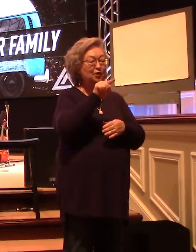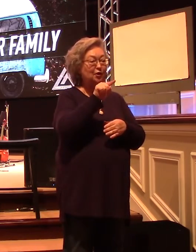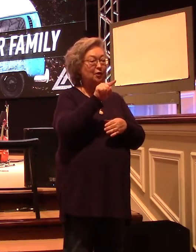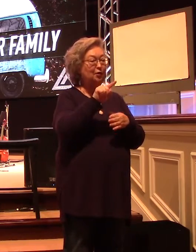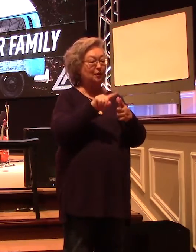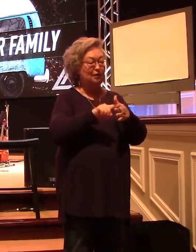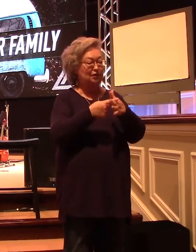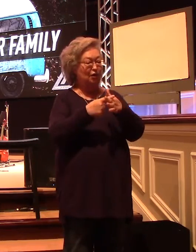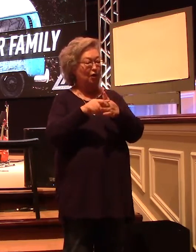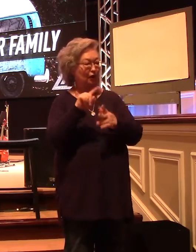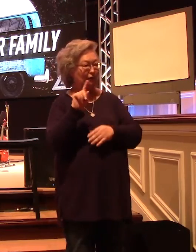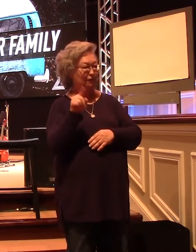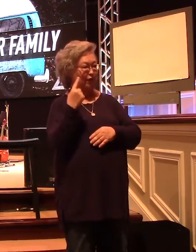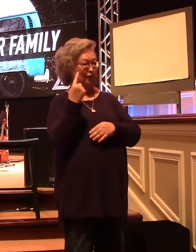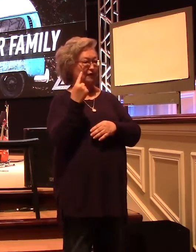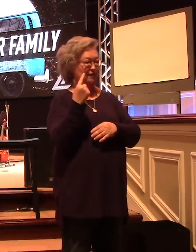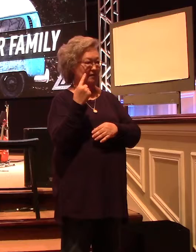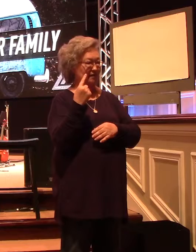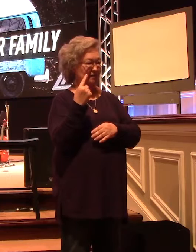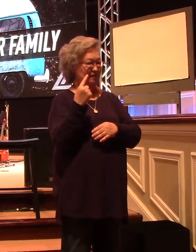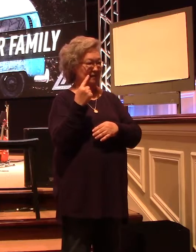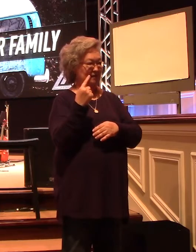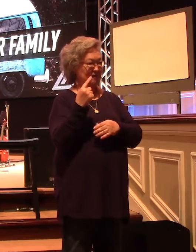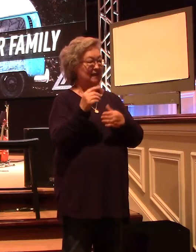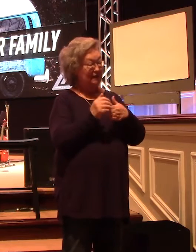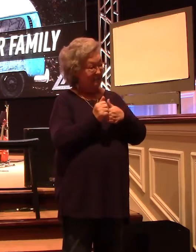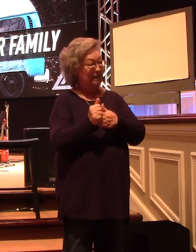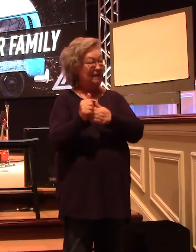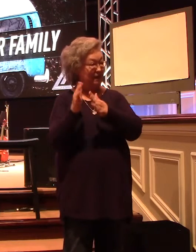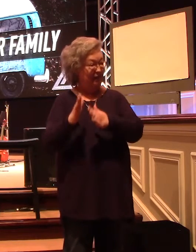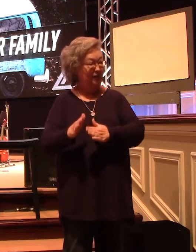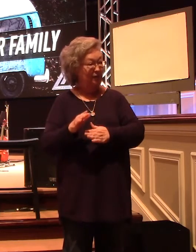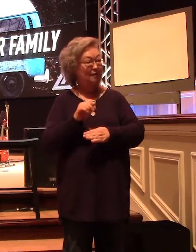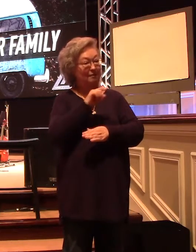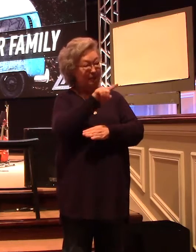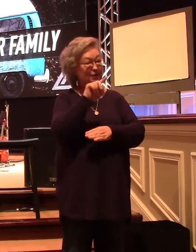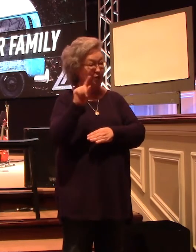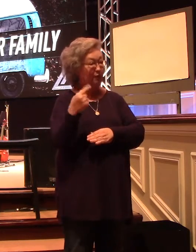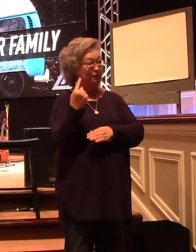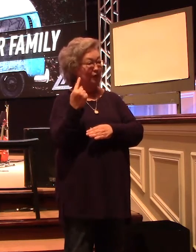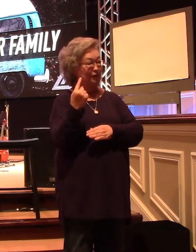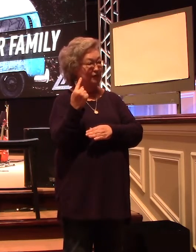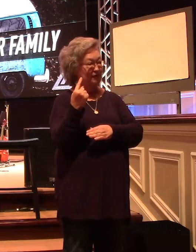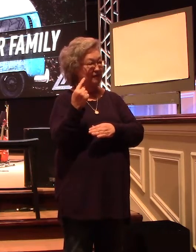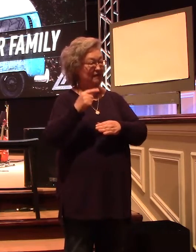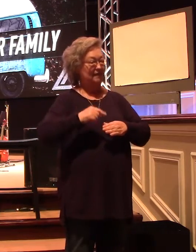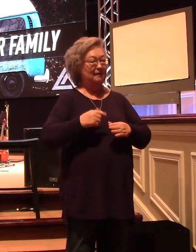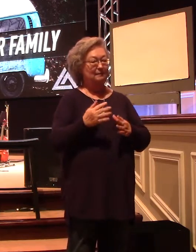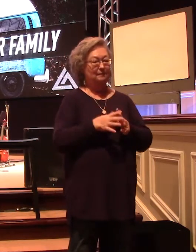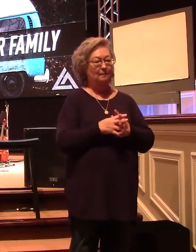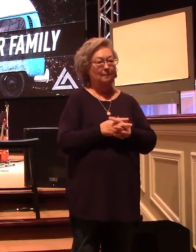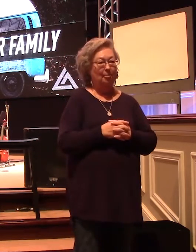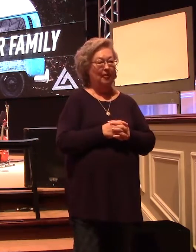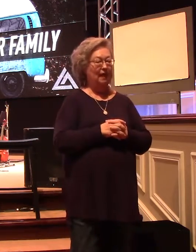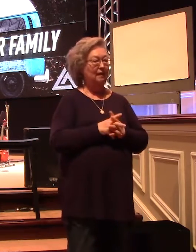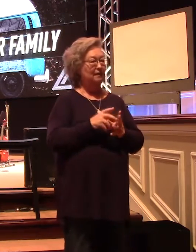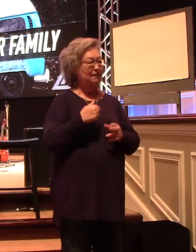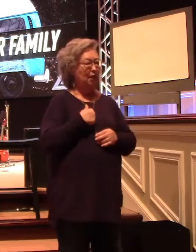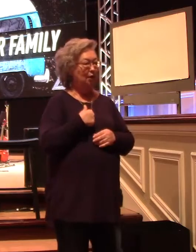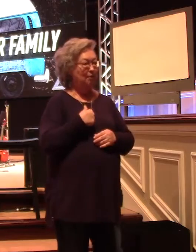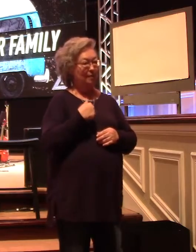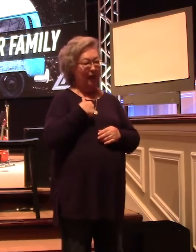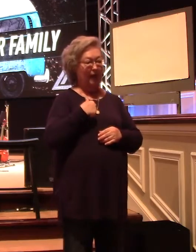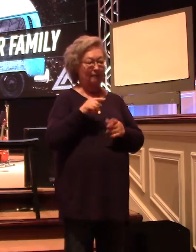right? I love hiking. I love getting out on the trail. And you know, the leader's just the guy that's just, I'm going to head down the trail. Come on